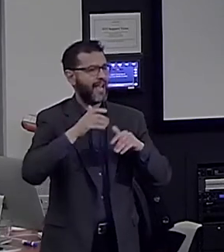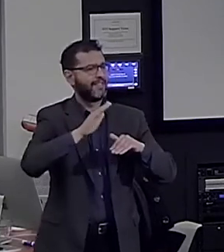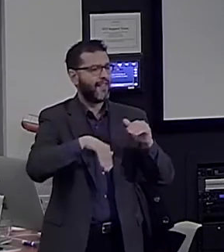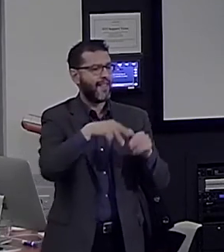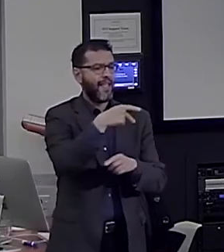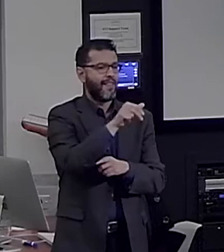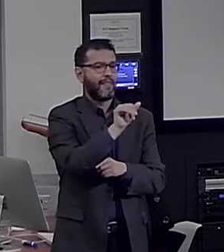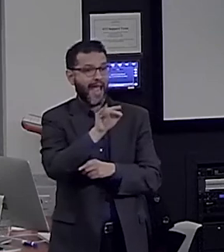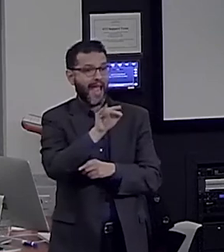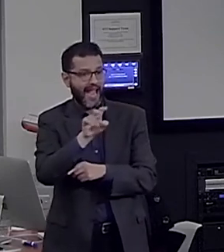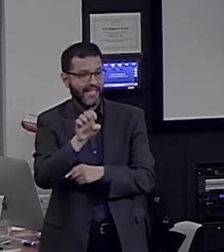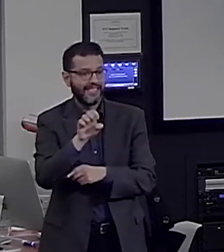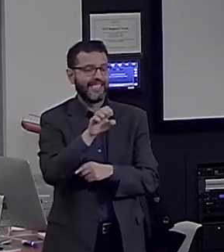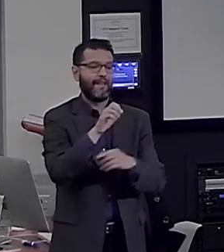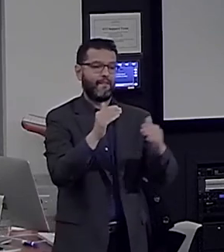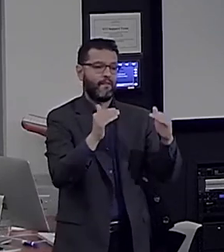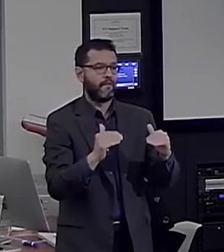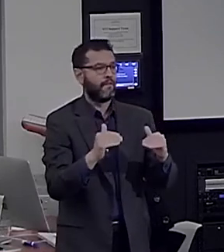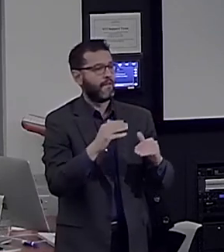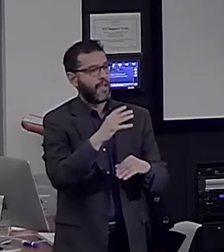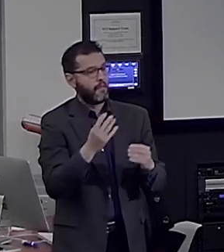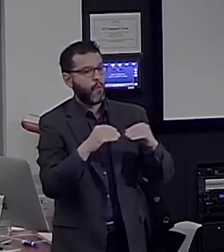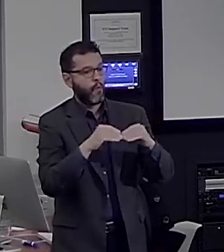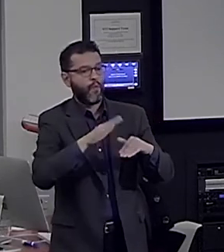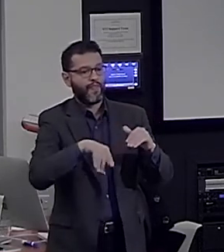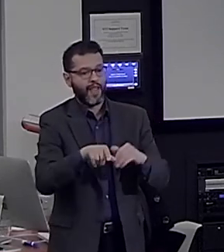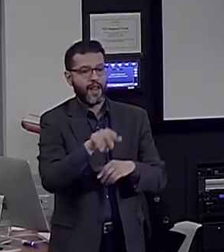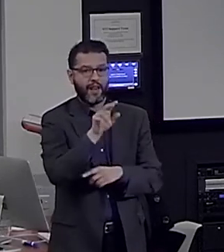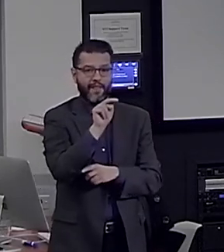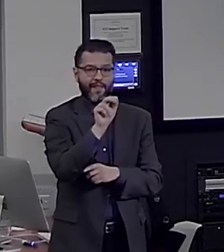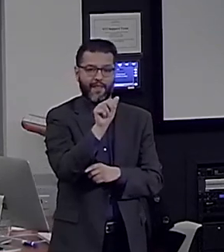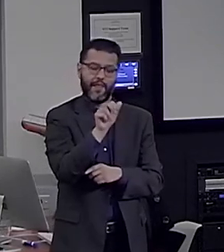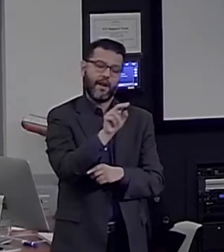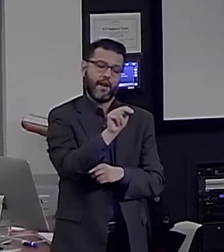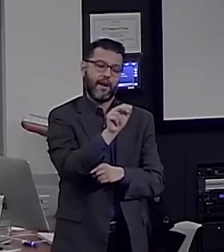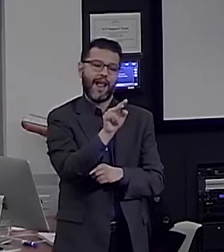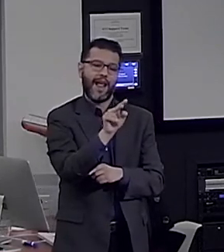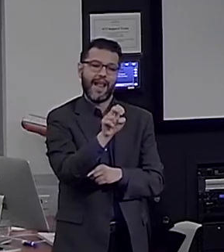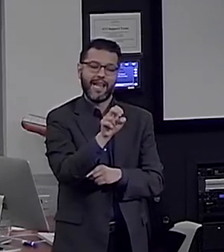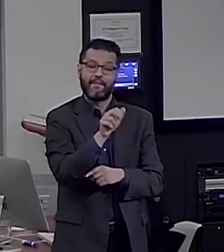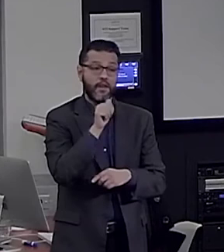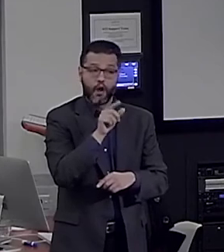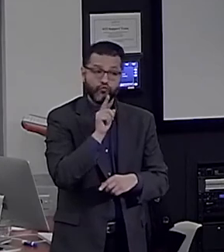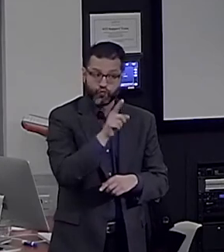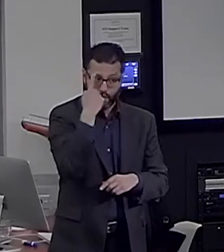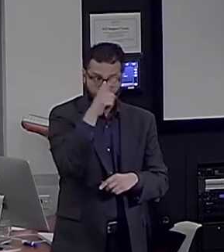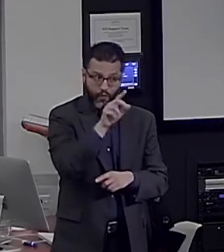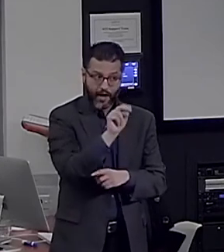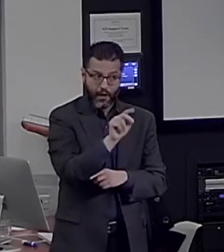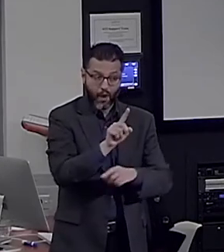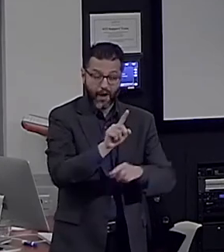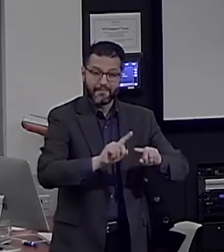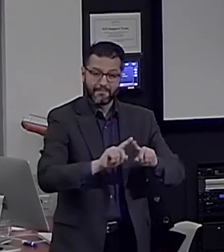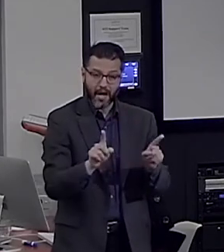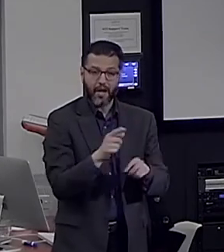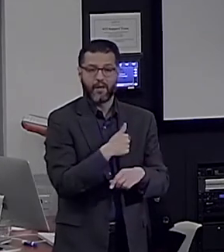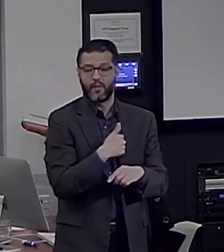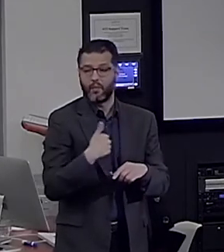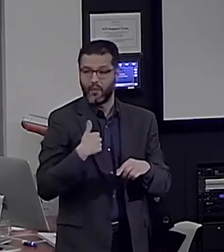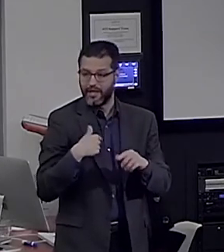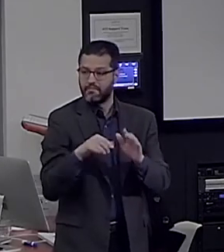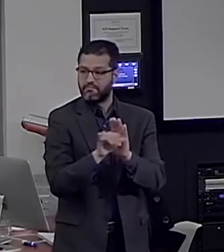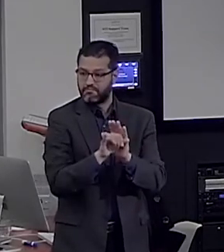and the naive not true for the n1 but what we did see as well is that a